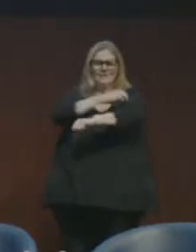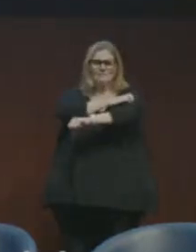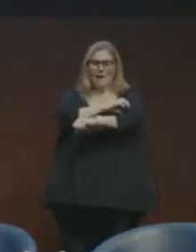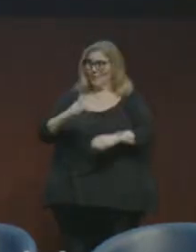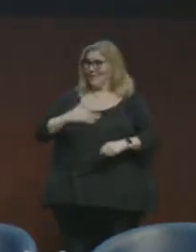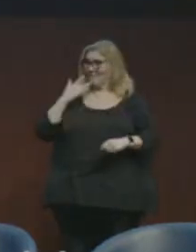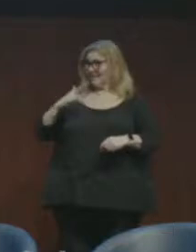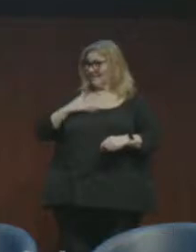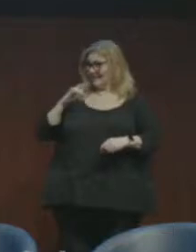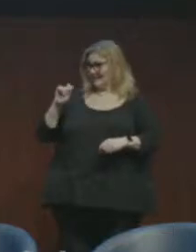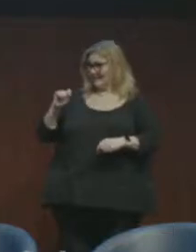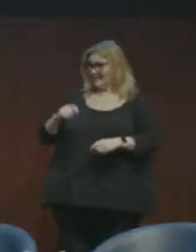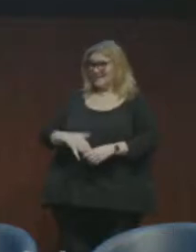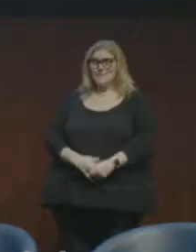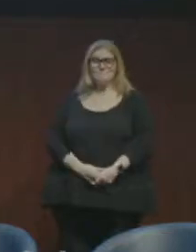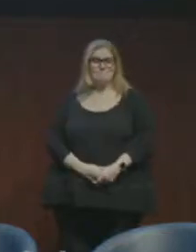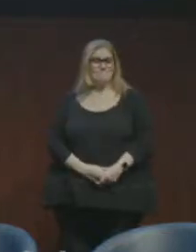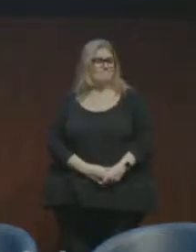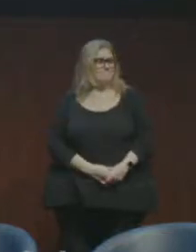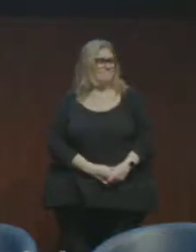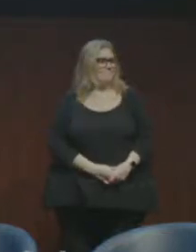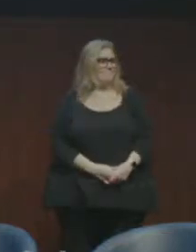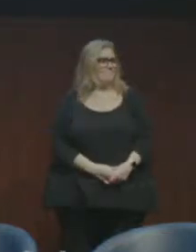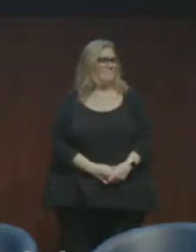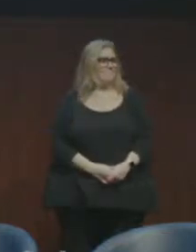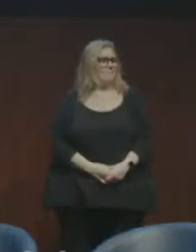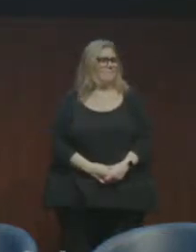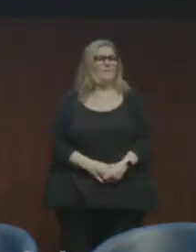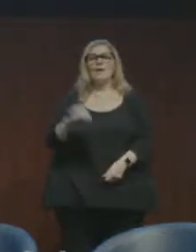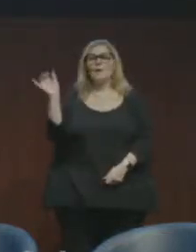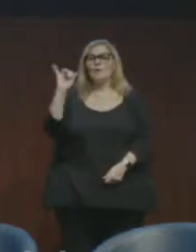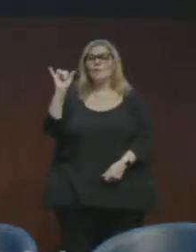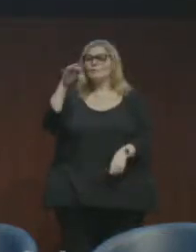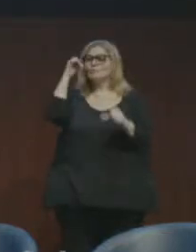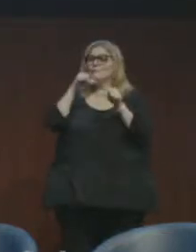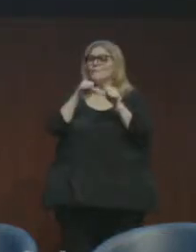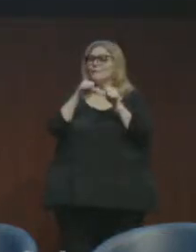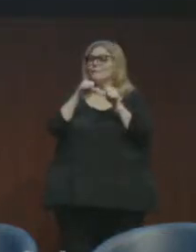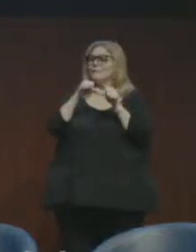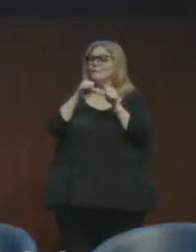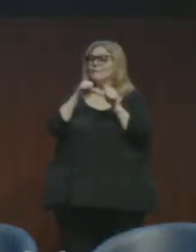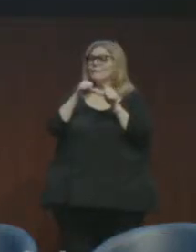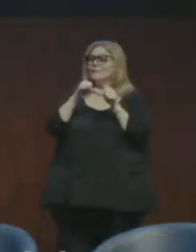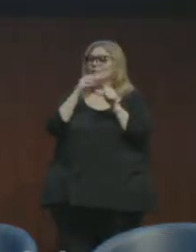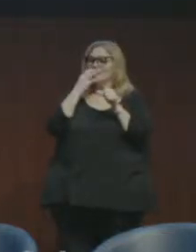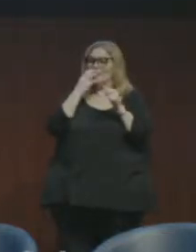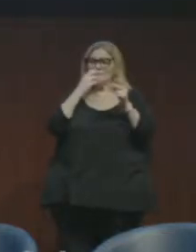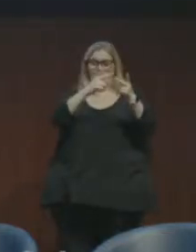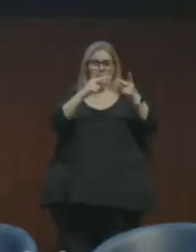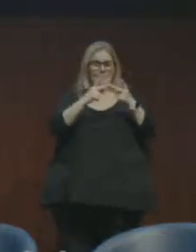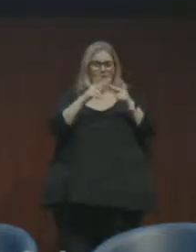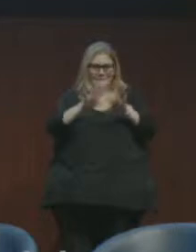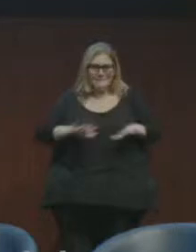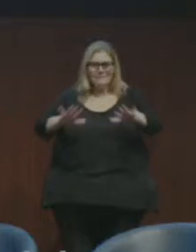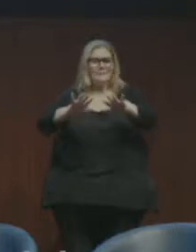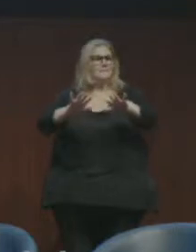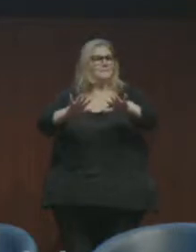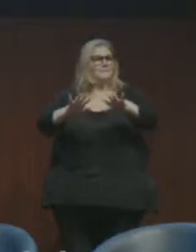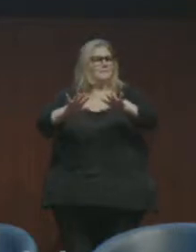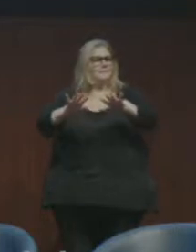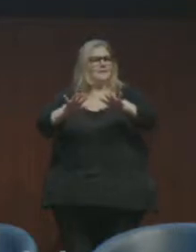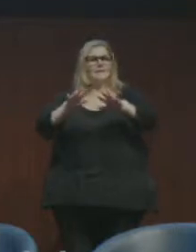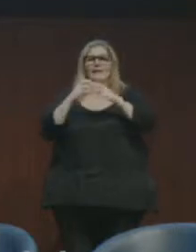it, right? And also remembering the places and spaces through